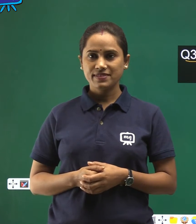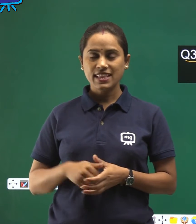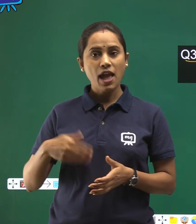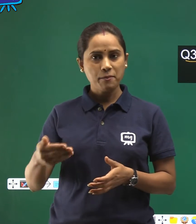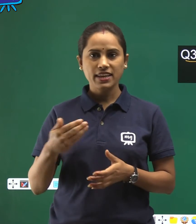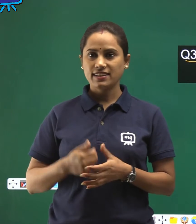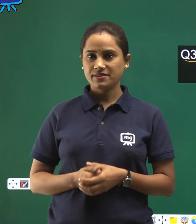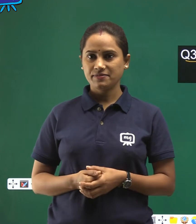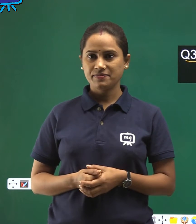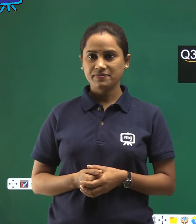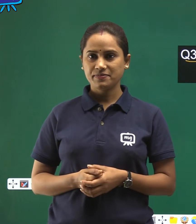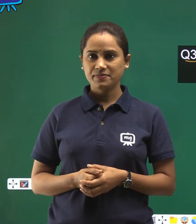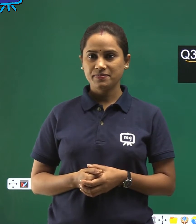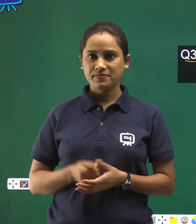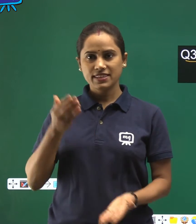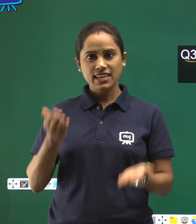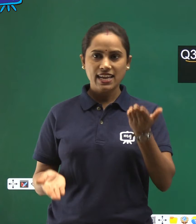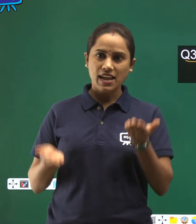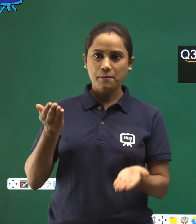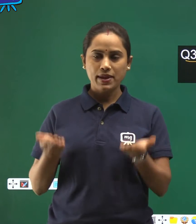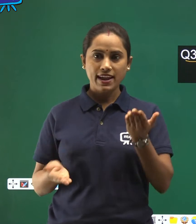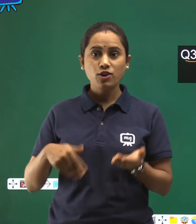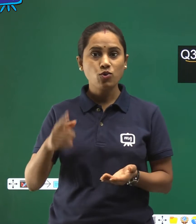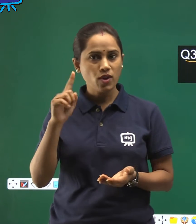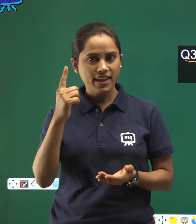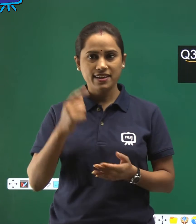have been compared to a